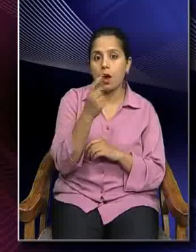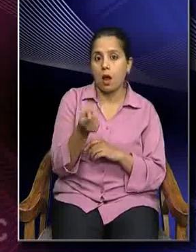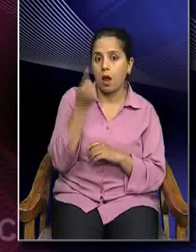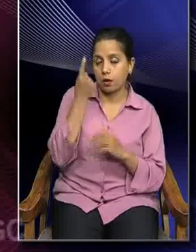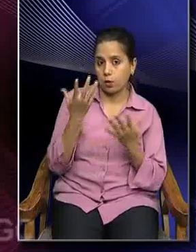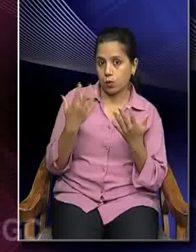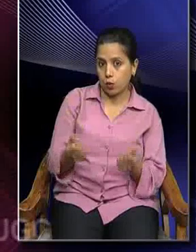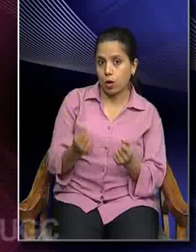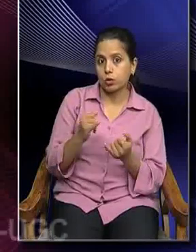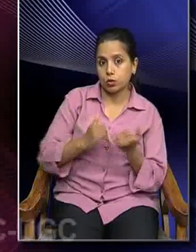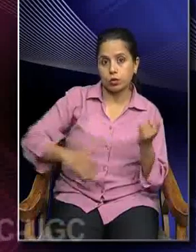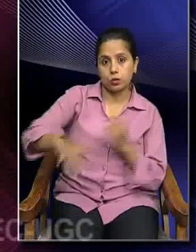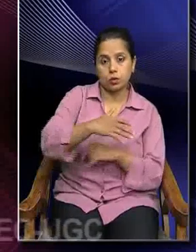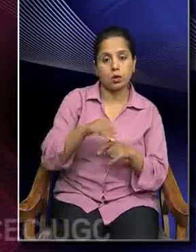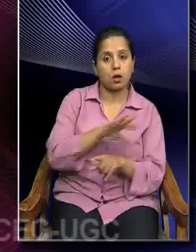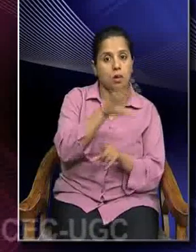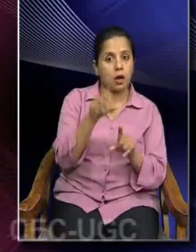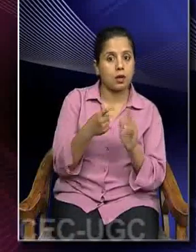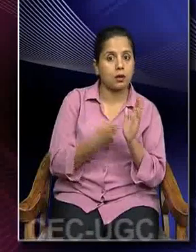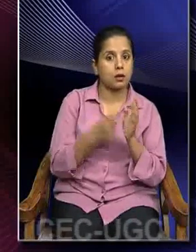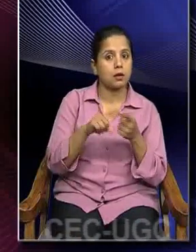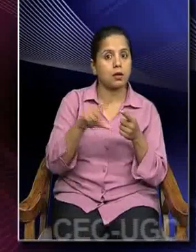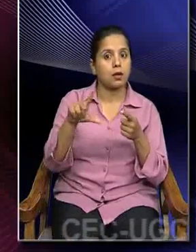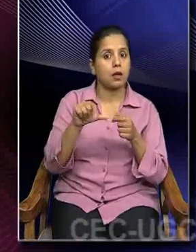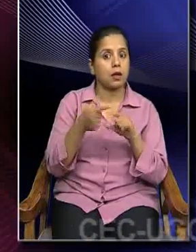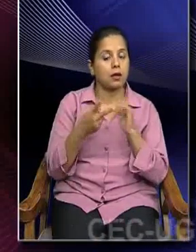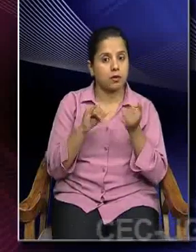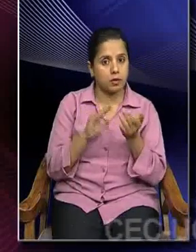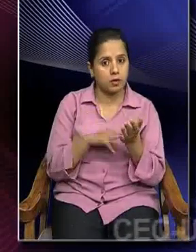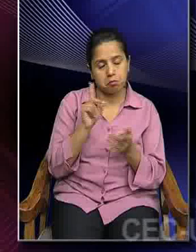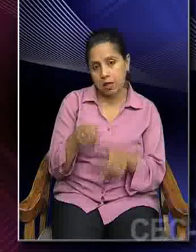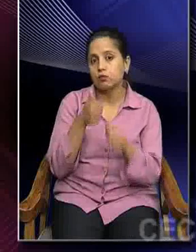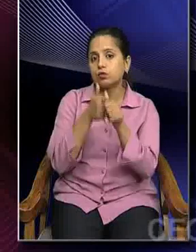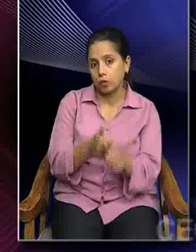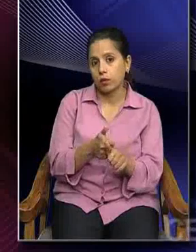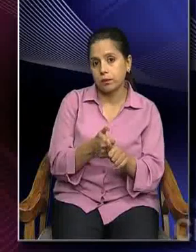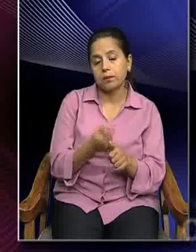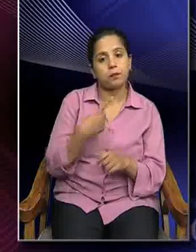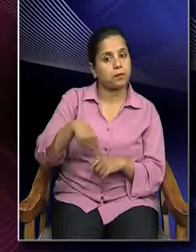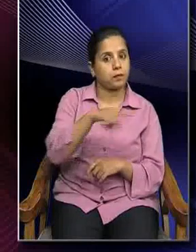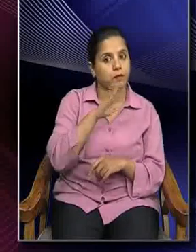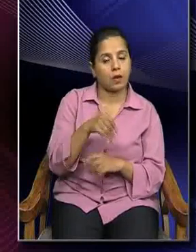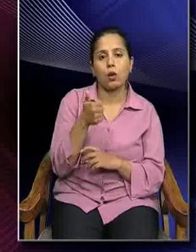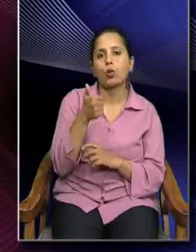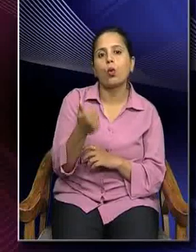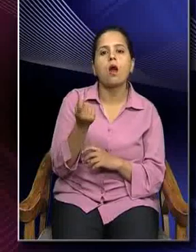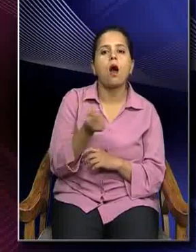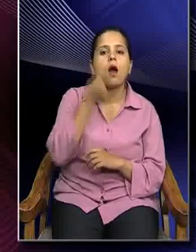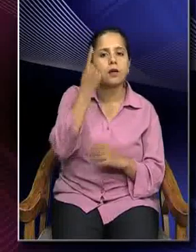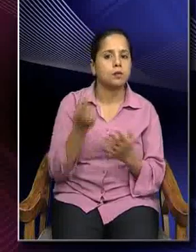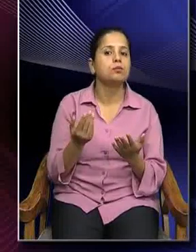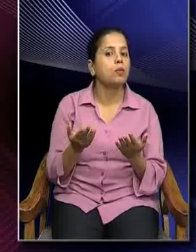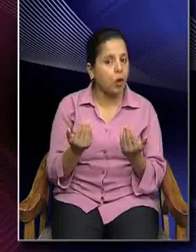the society, cultural relativism has to be followed. So, we have a good